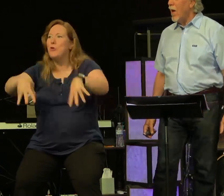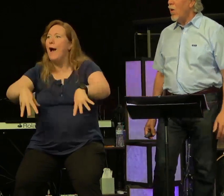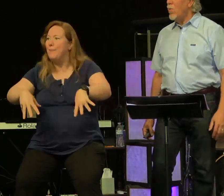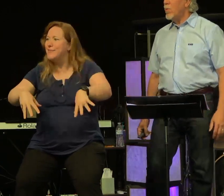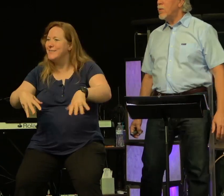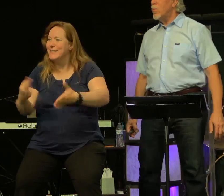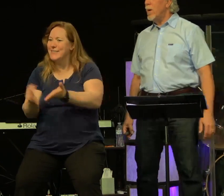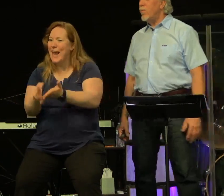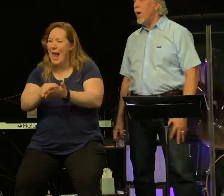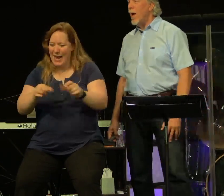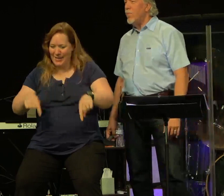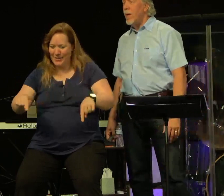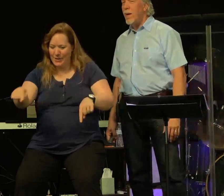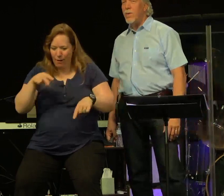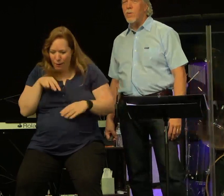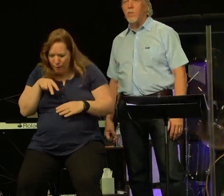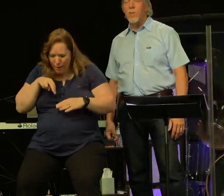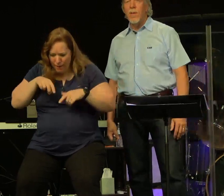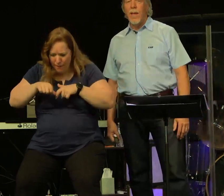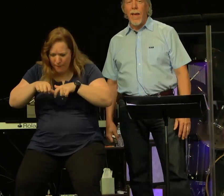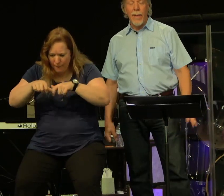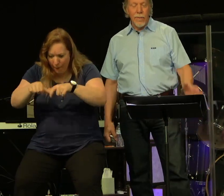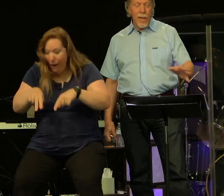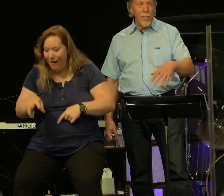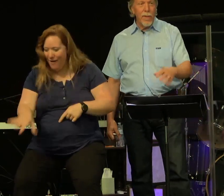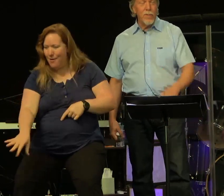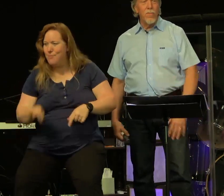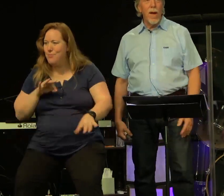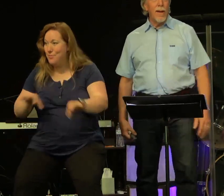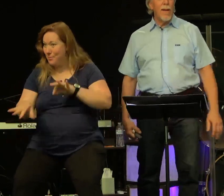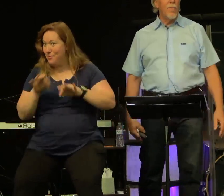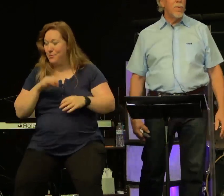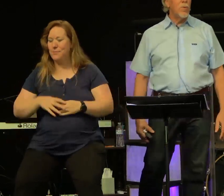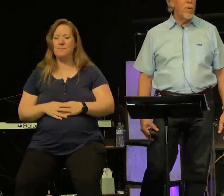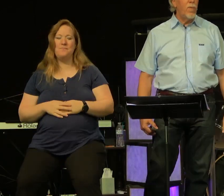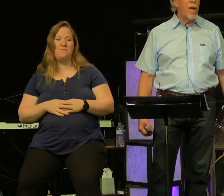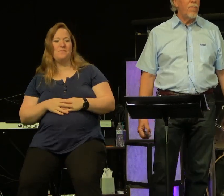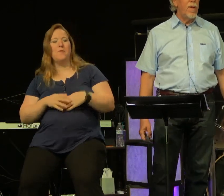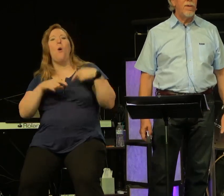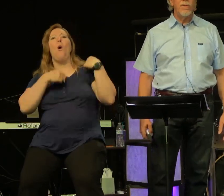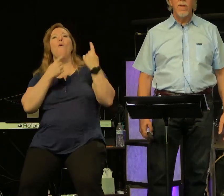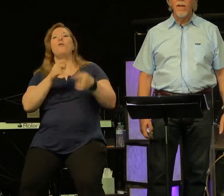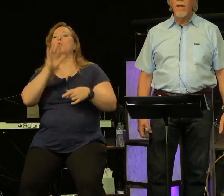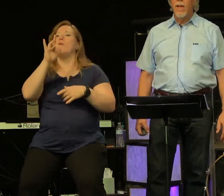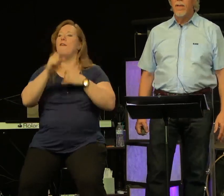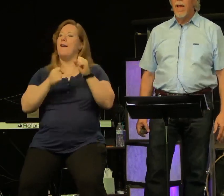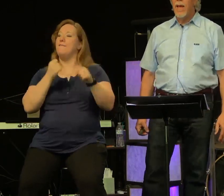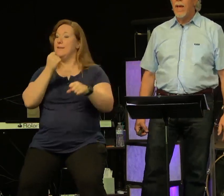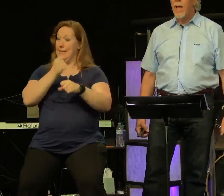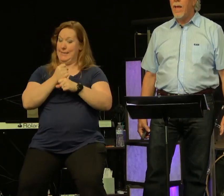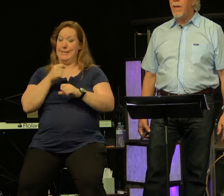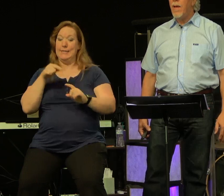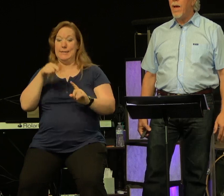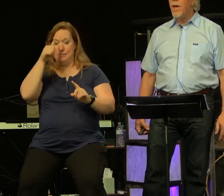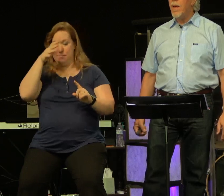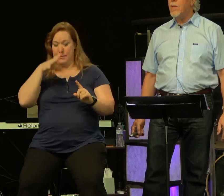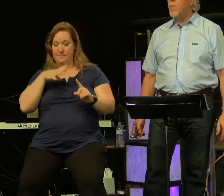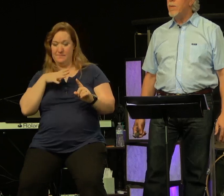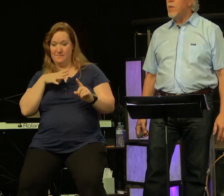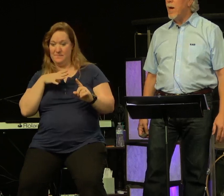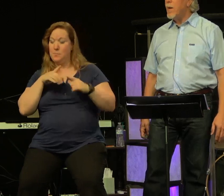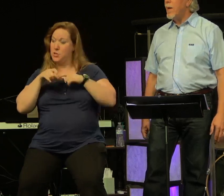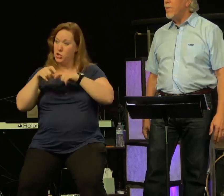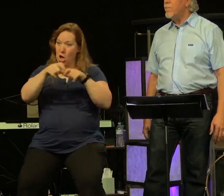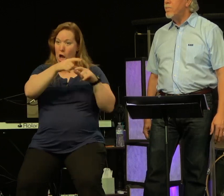And over the 25 years, at the time of this writing, over the 25 years that he has